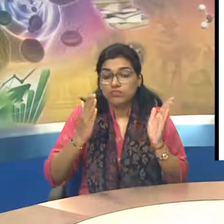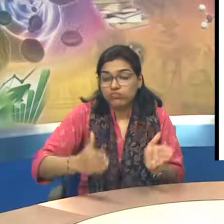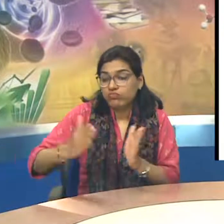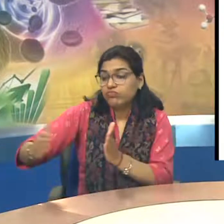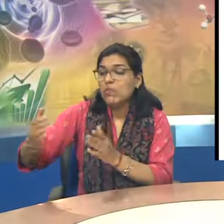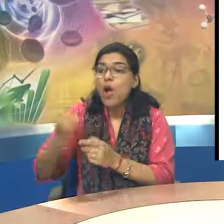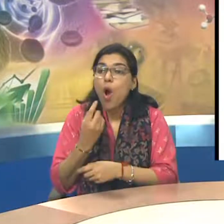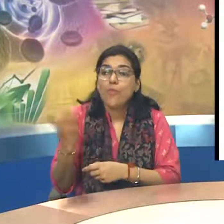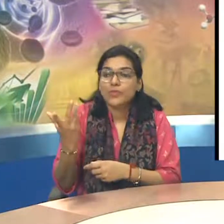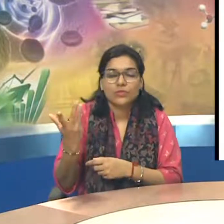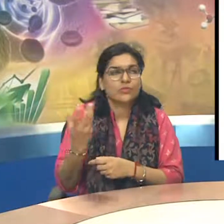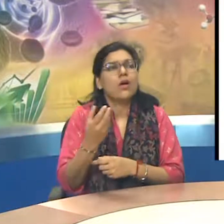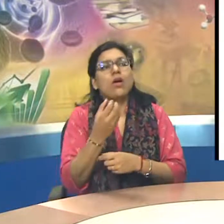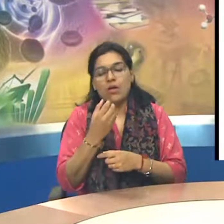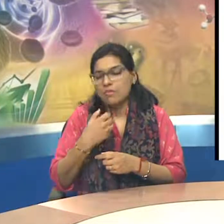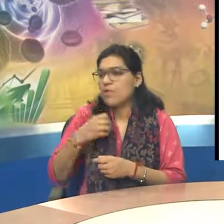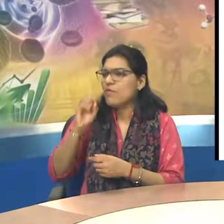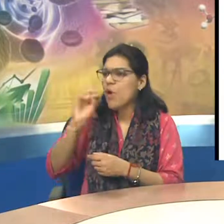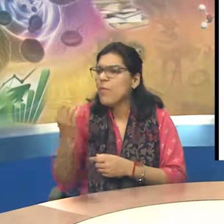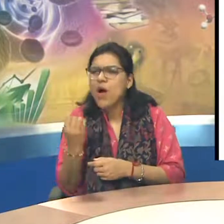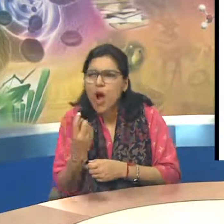figures, and